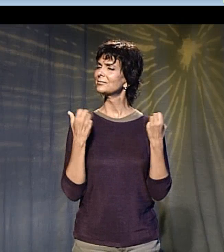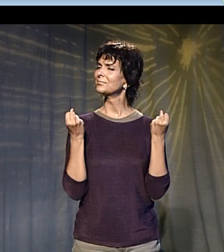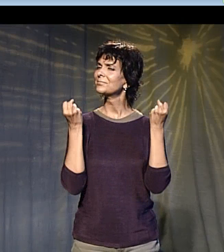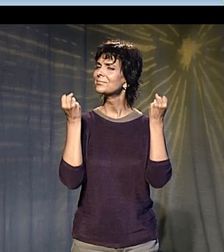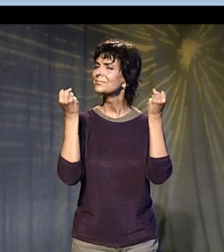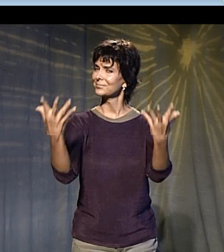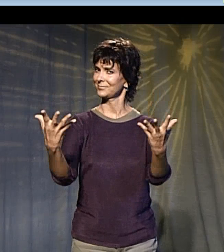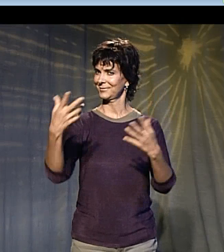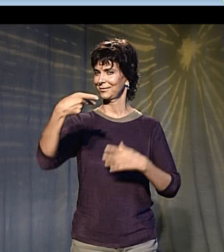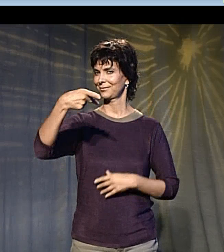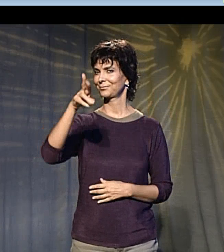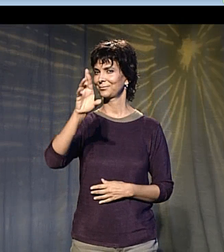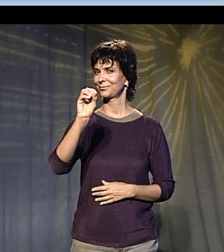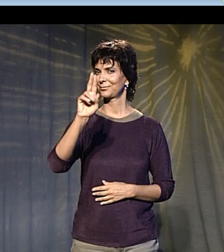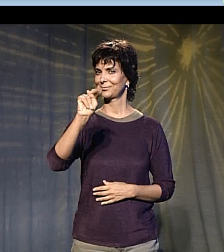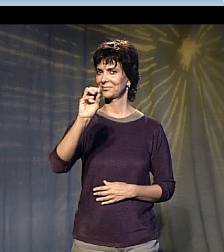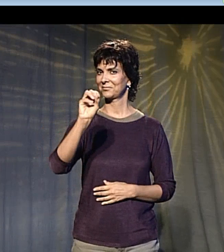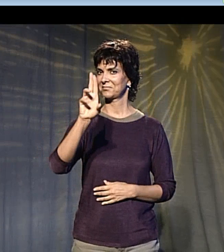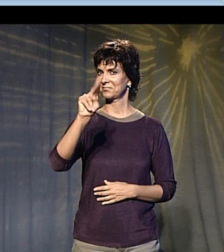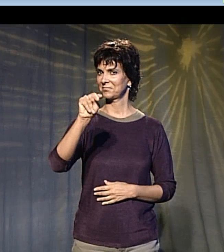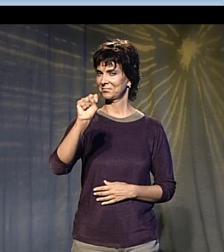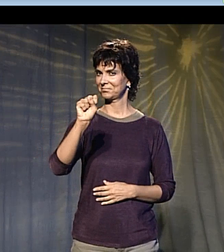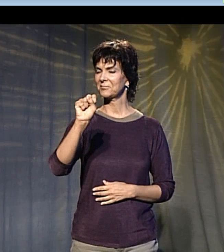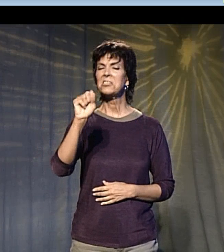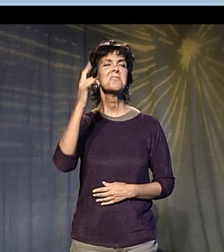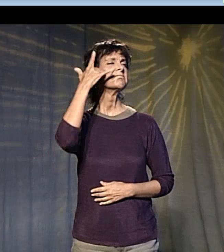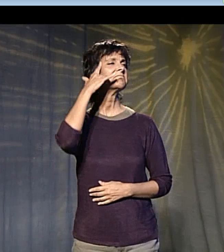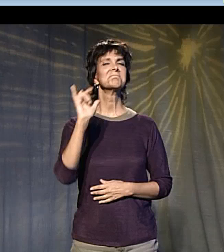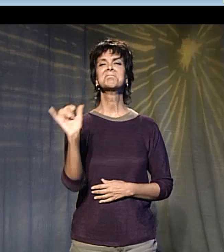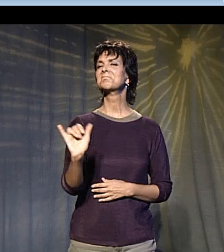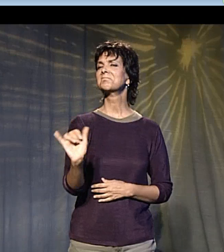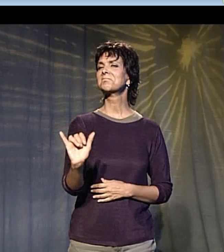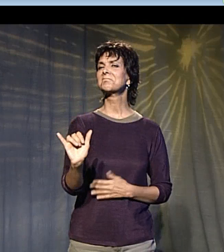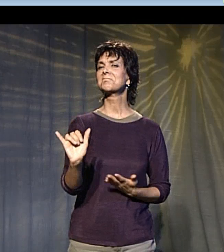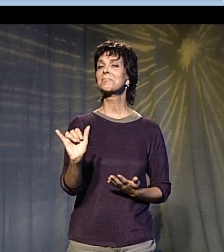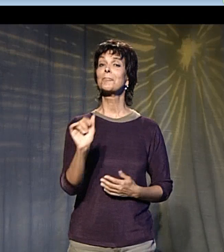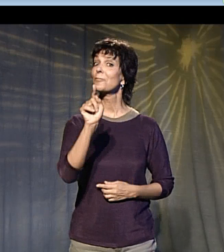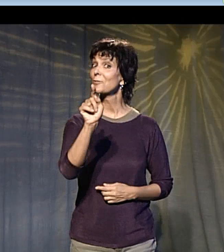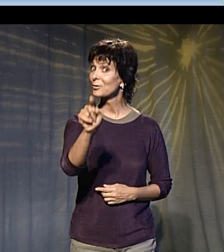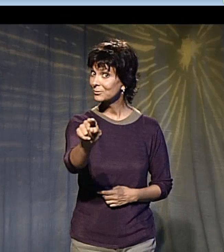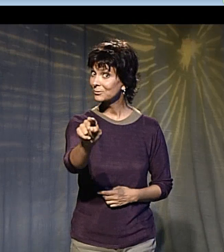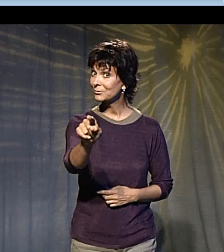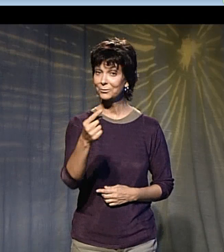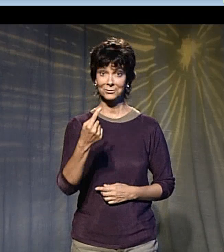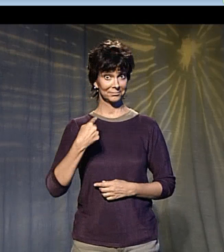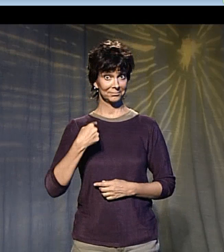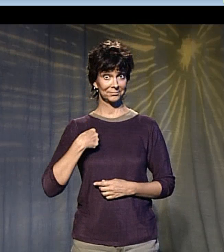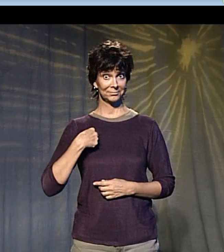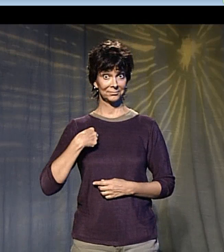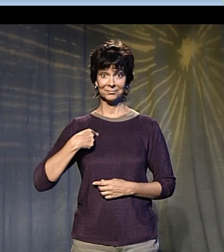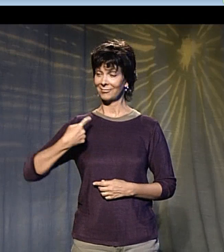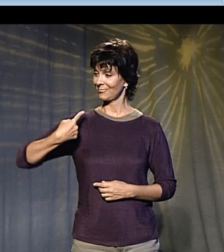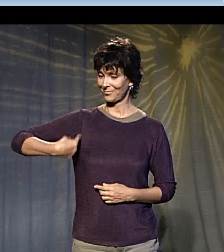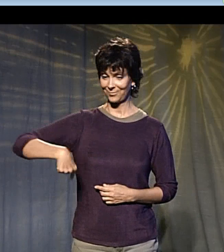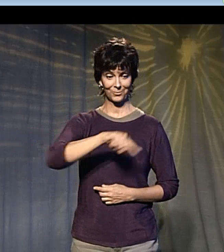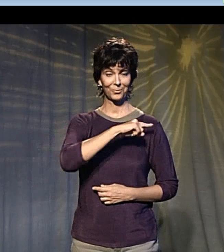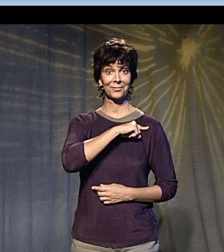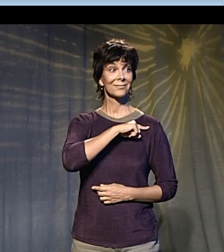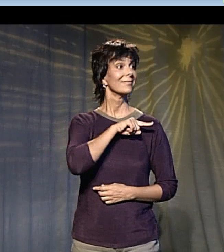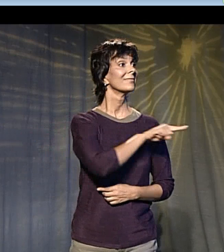ASL has many pronouns. For example, you, me,